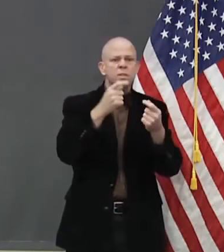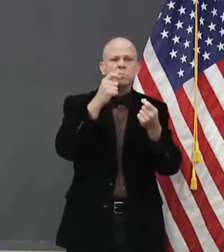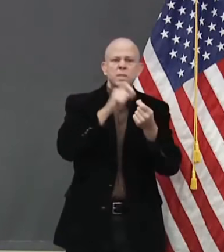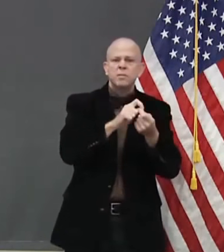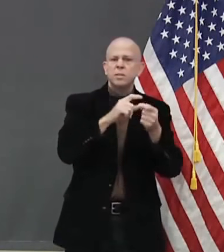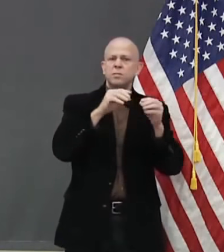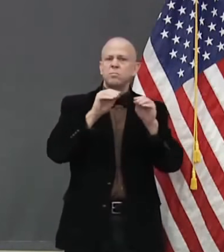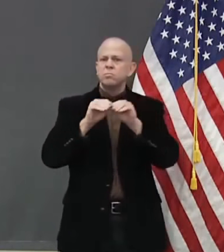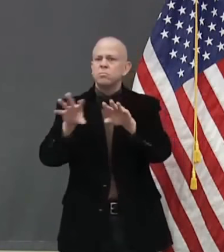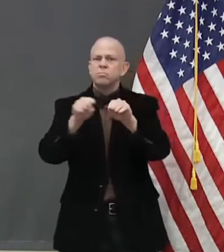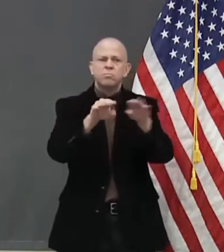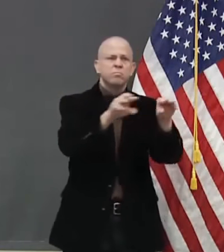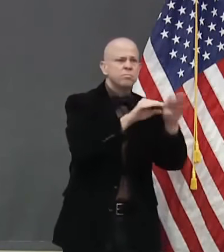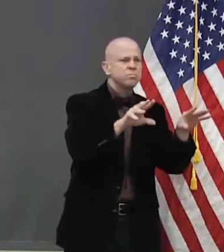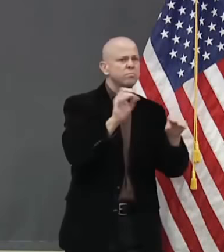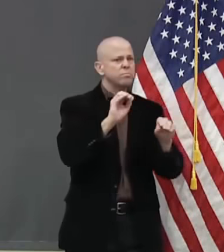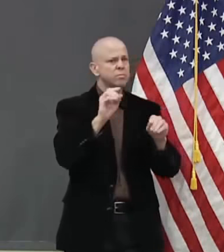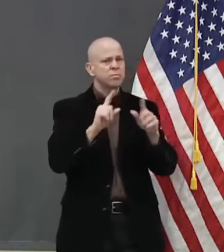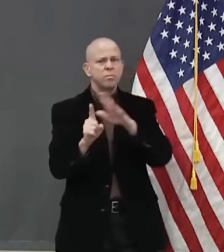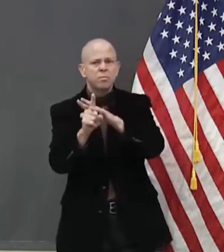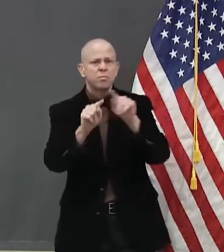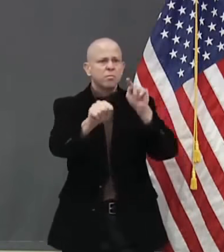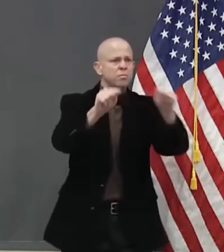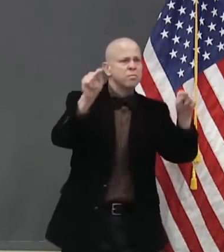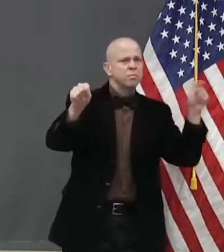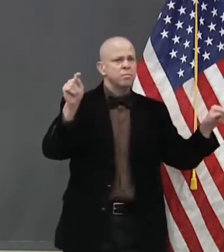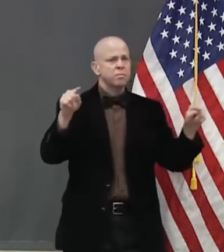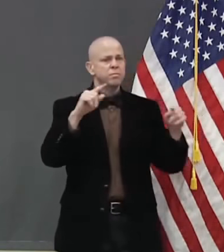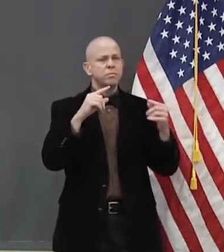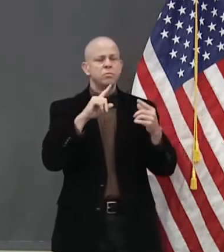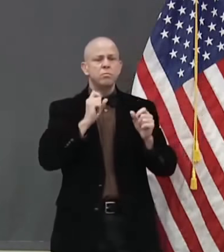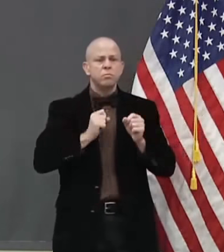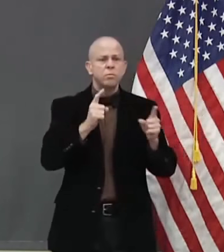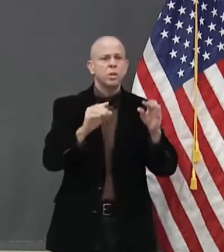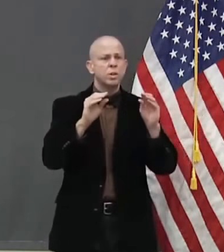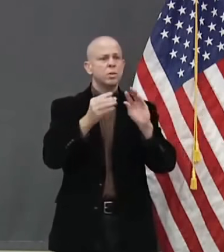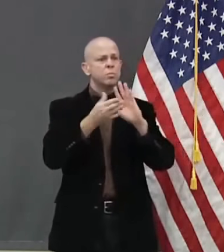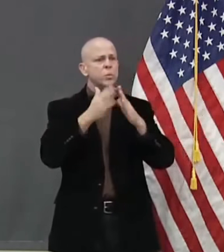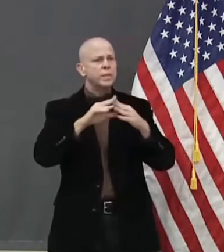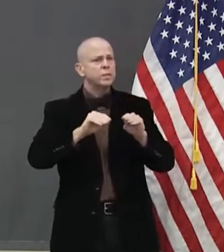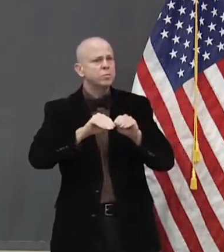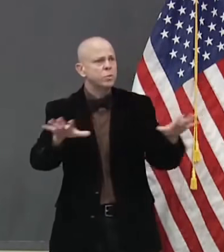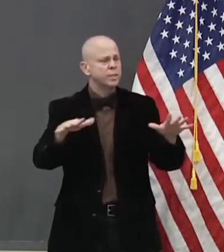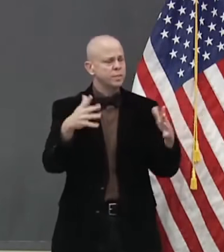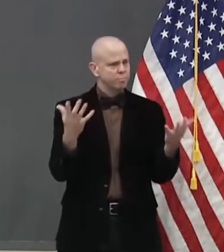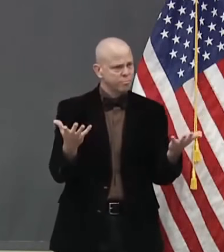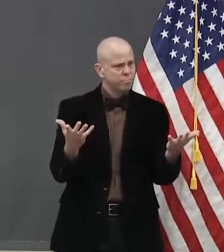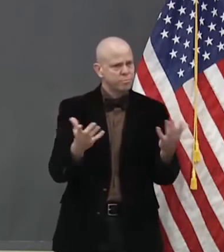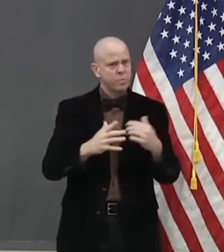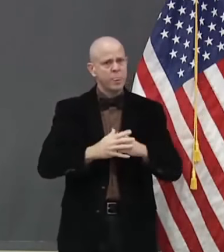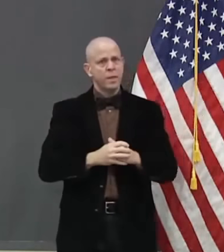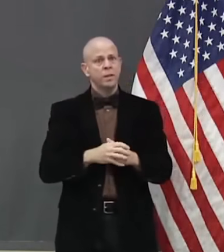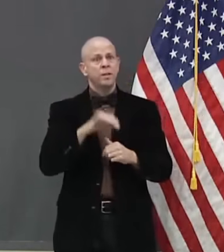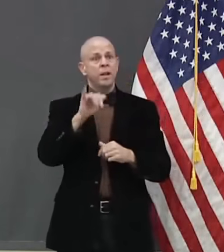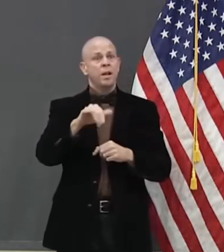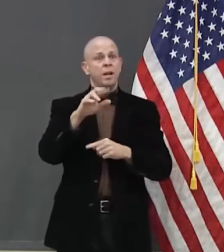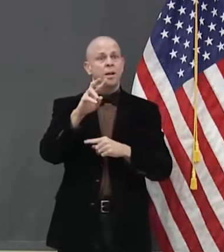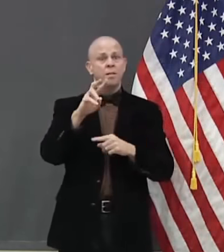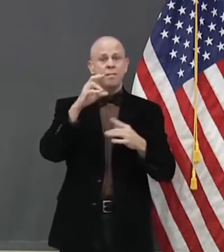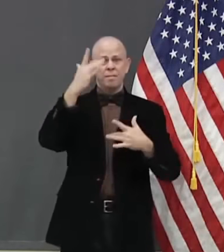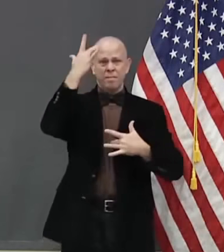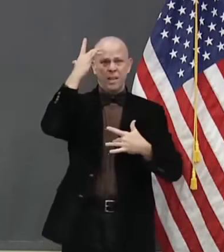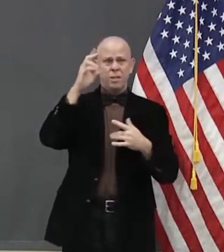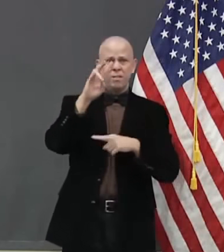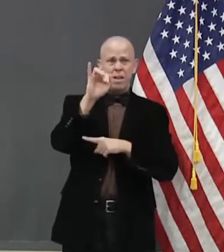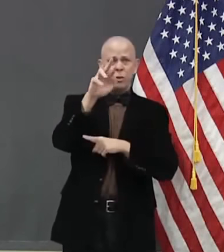outbreaks, but rather reflective of sporadic community spread. The virus can very quickly snowball